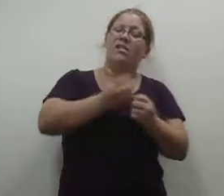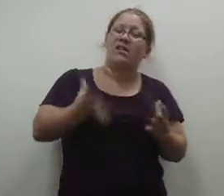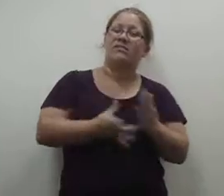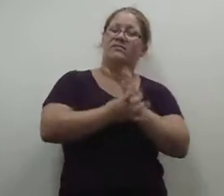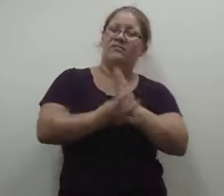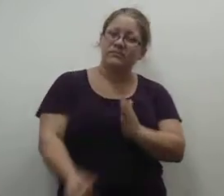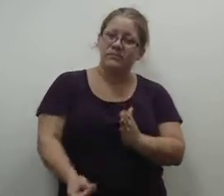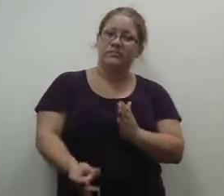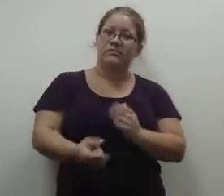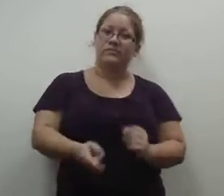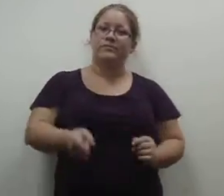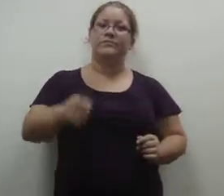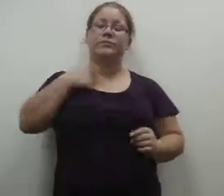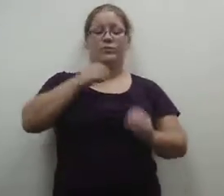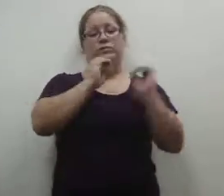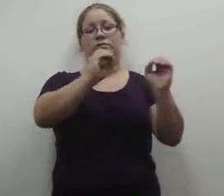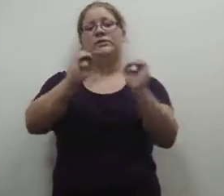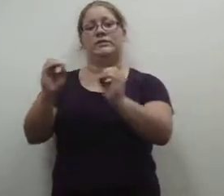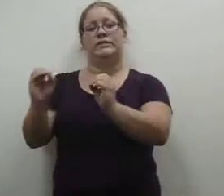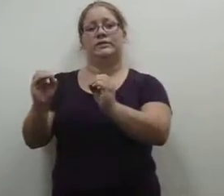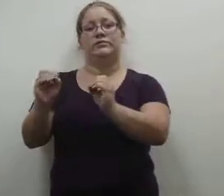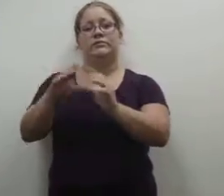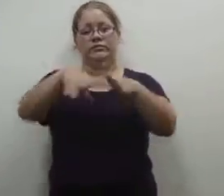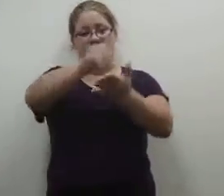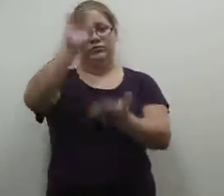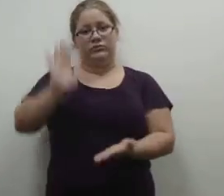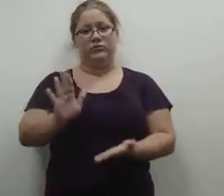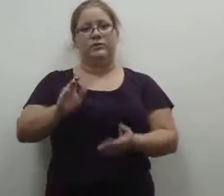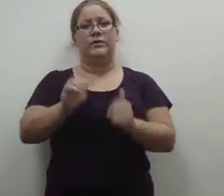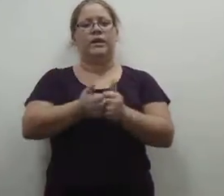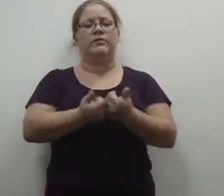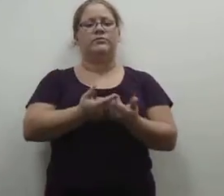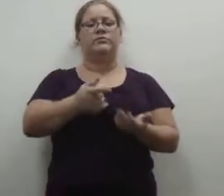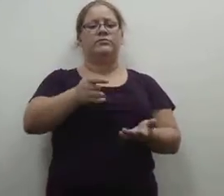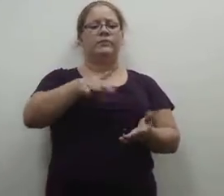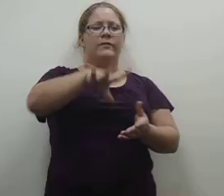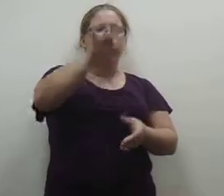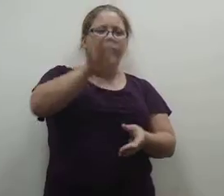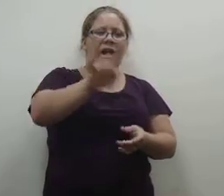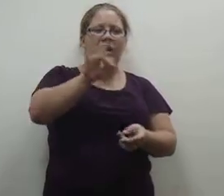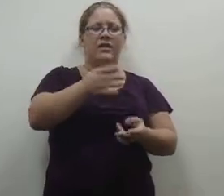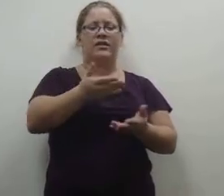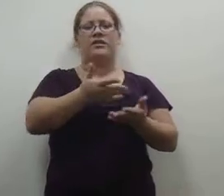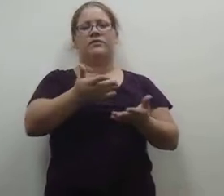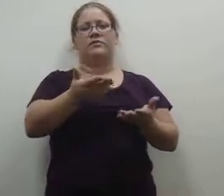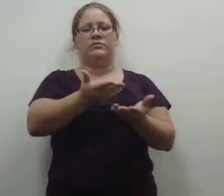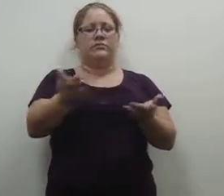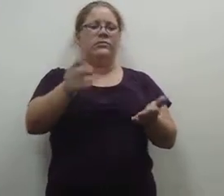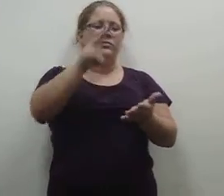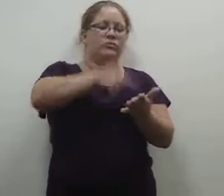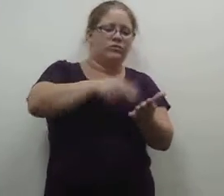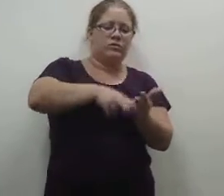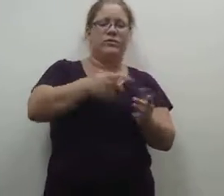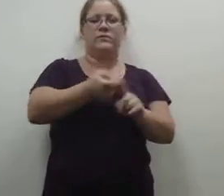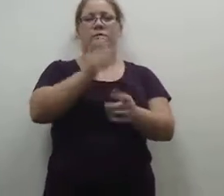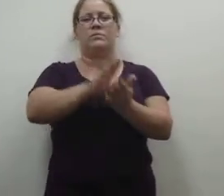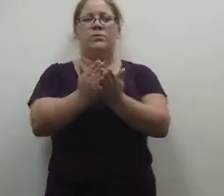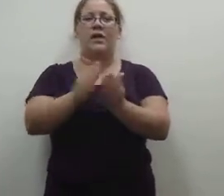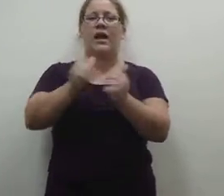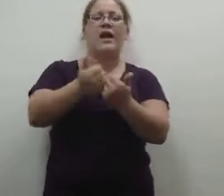to find and write main idea statements, and there's the activity that kind of brings it into practice in a